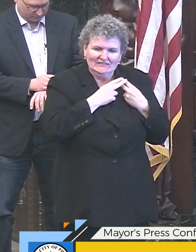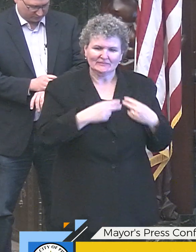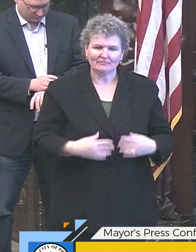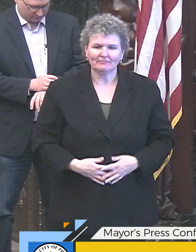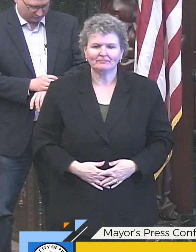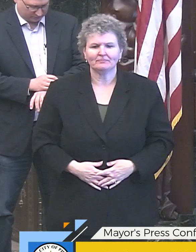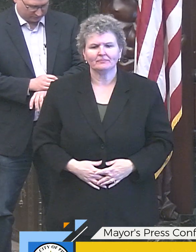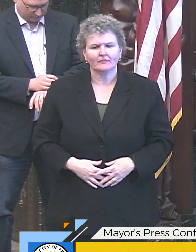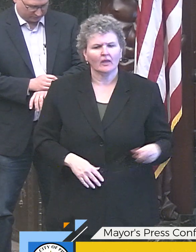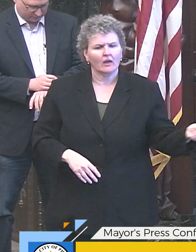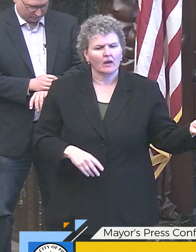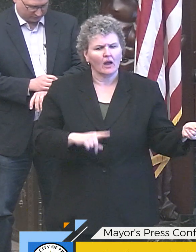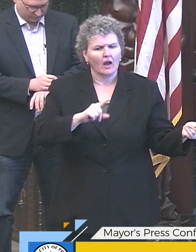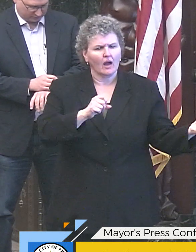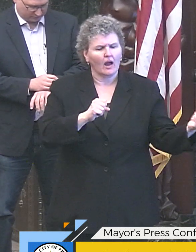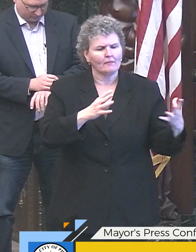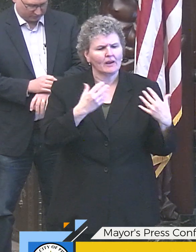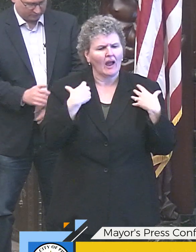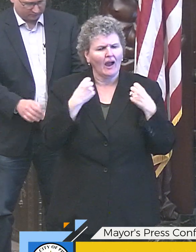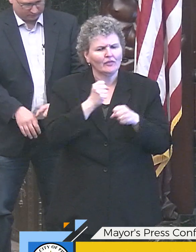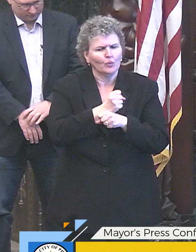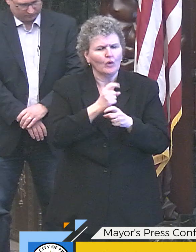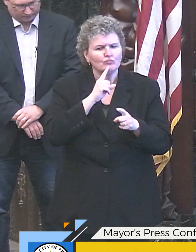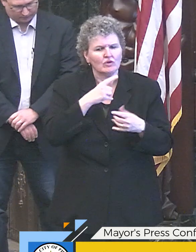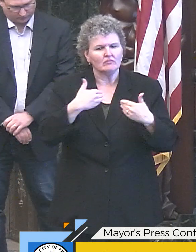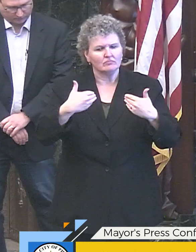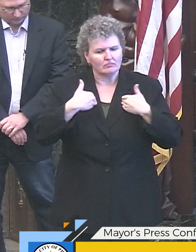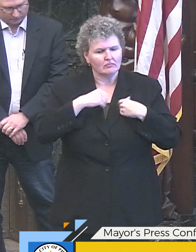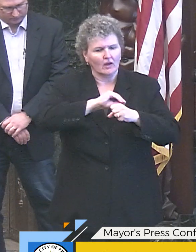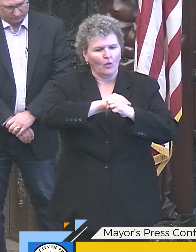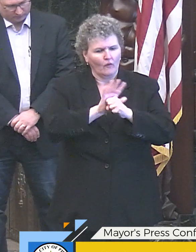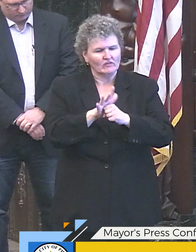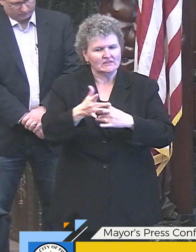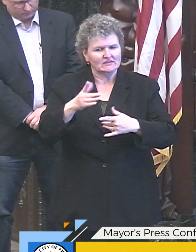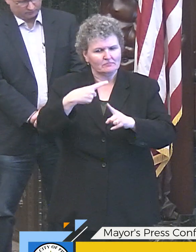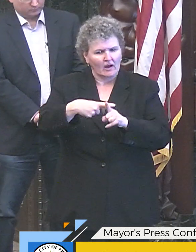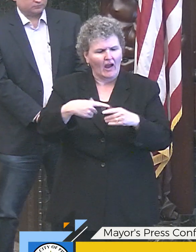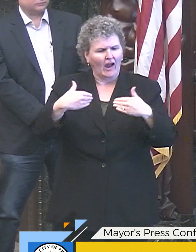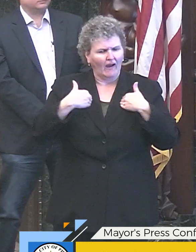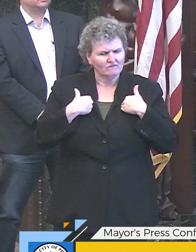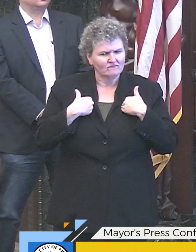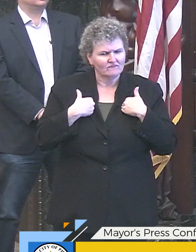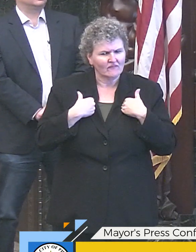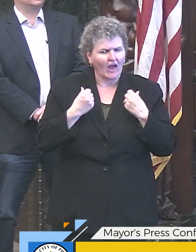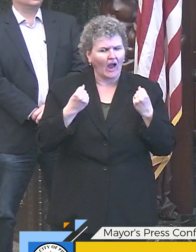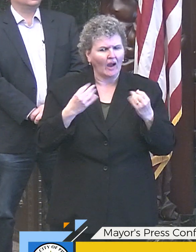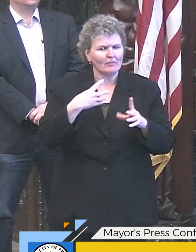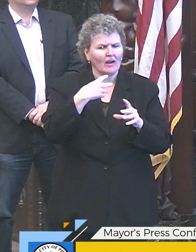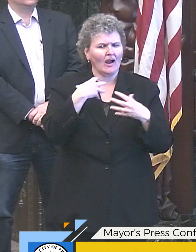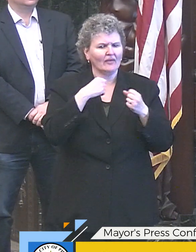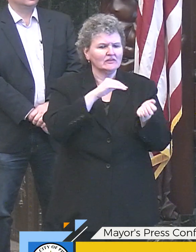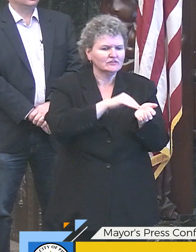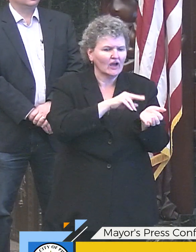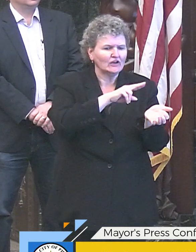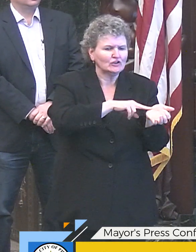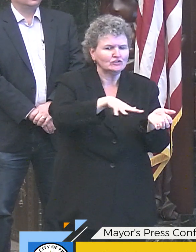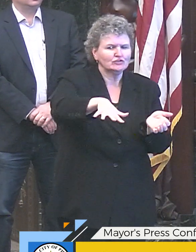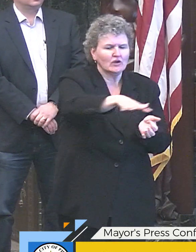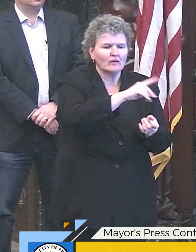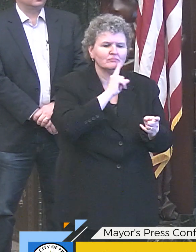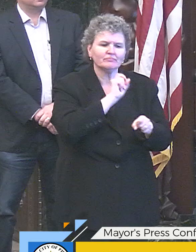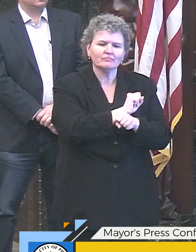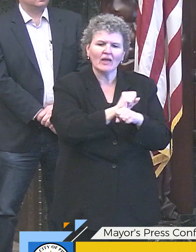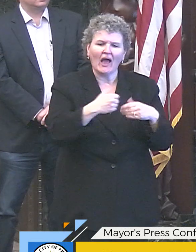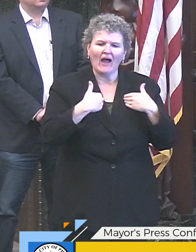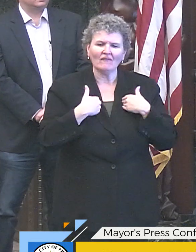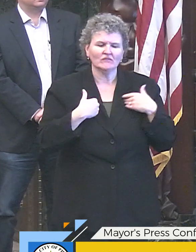number of healthcare workers that have gotten this virus. Can you give an update on how many healthcare workers have gotten it? I don't have that number for